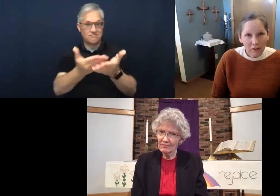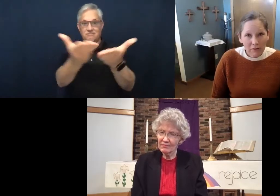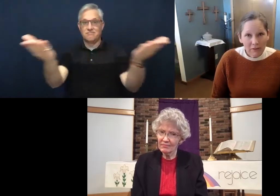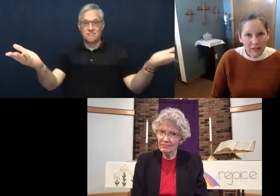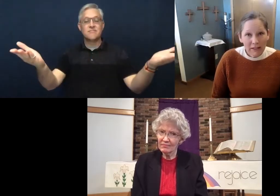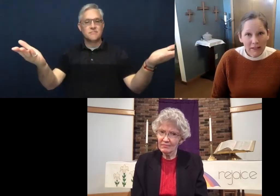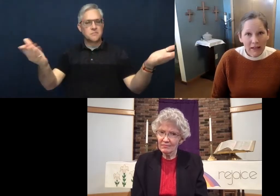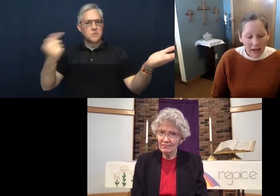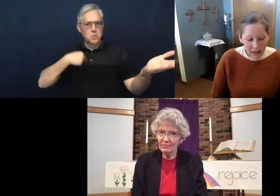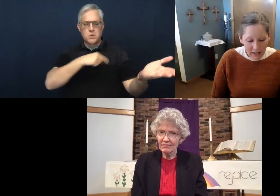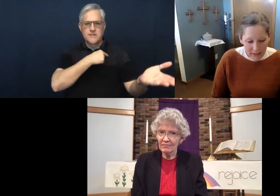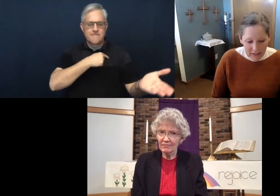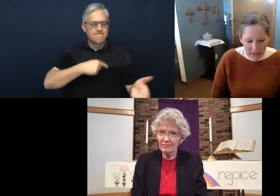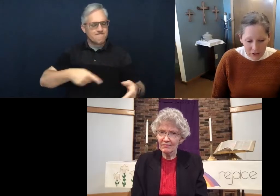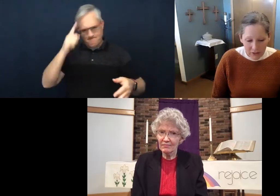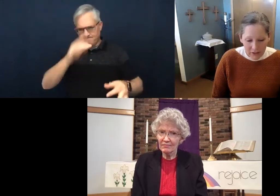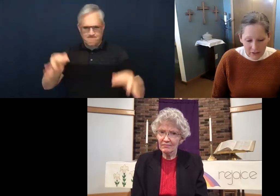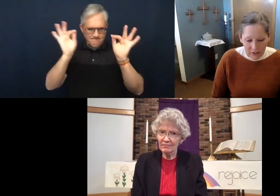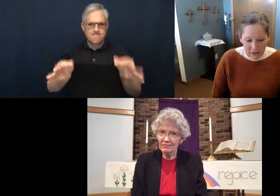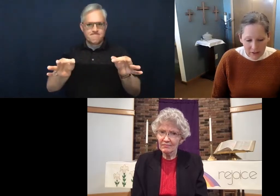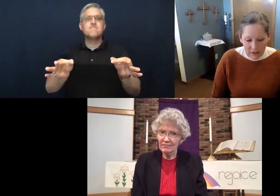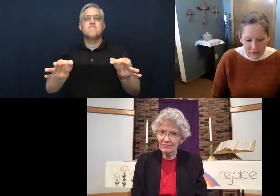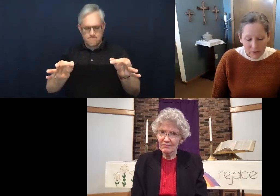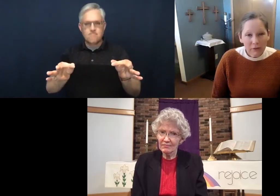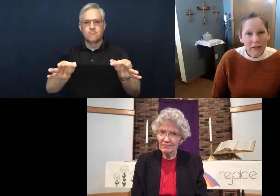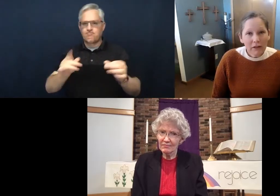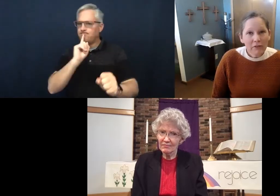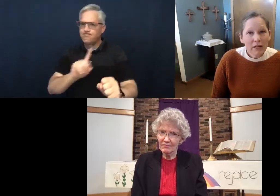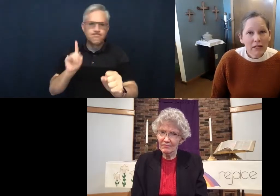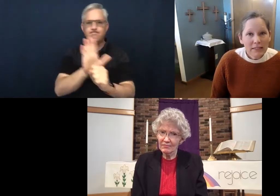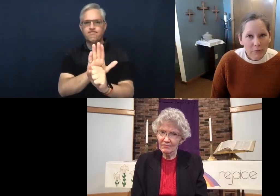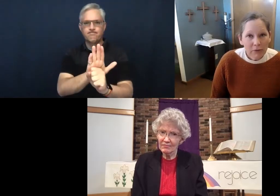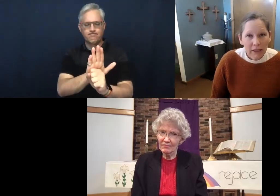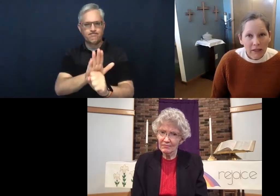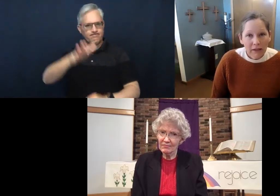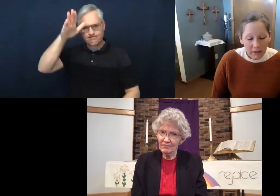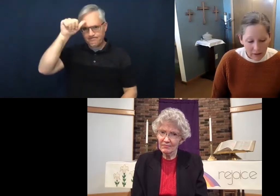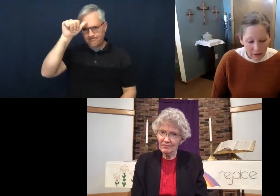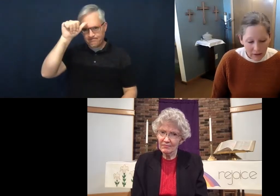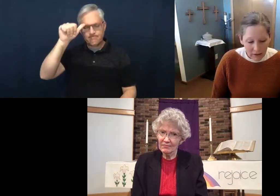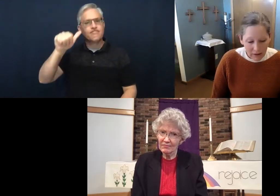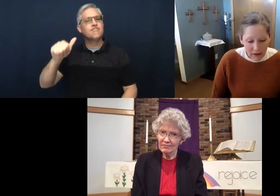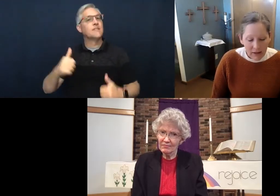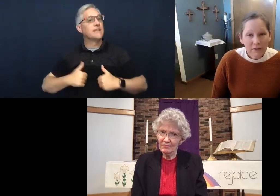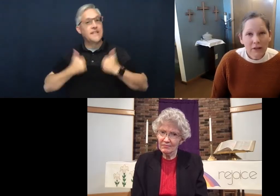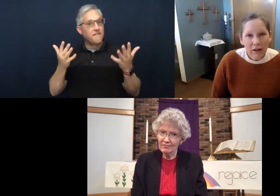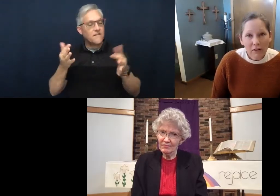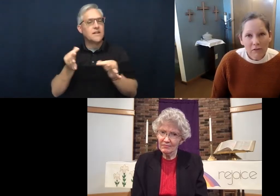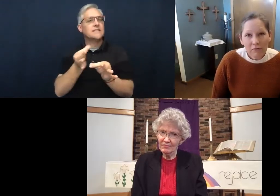resolve and dedication to live simply and to care for